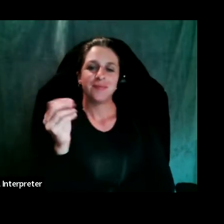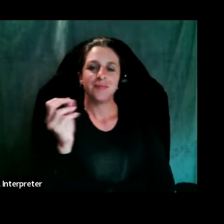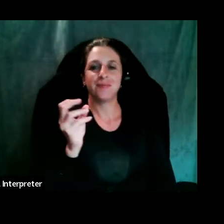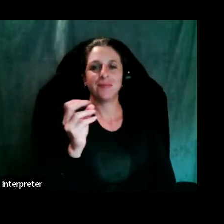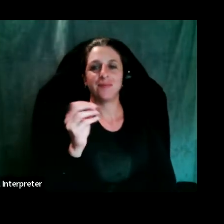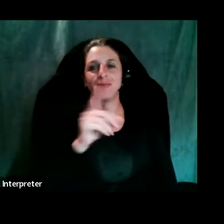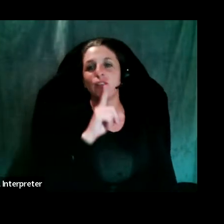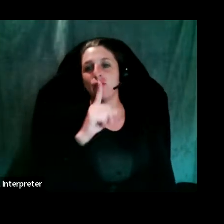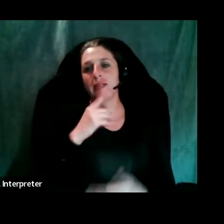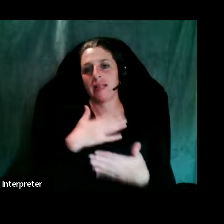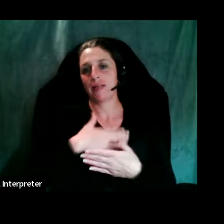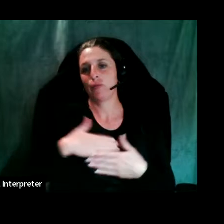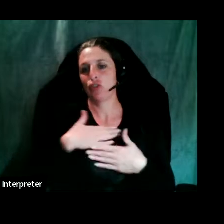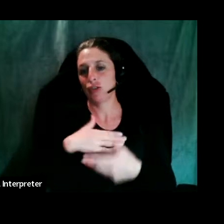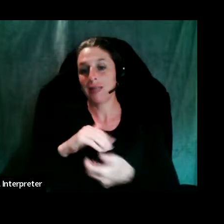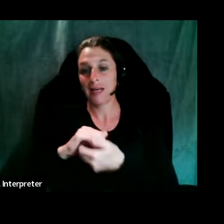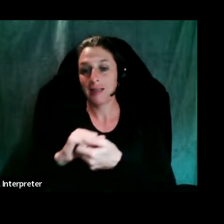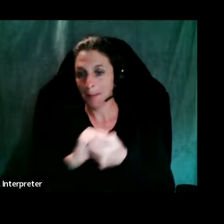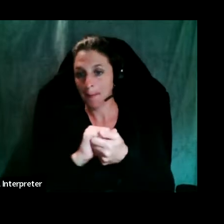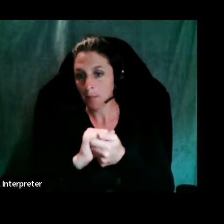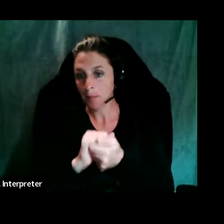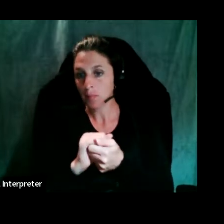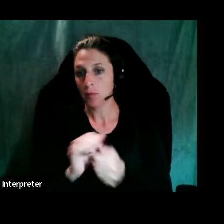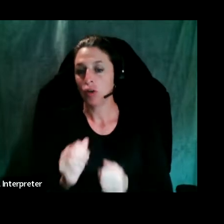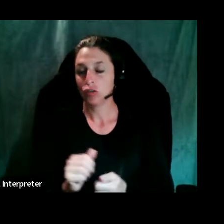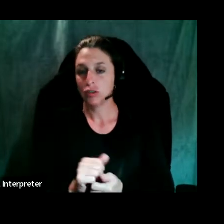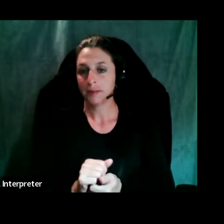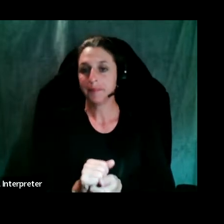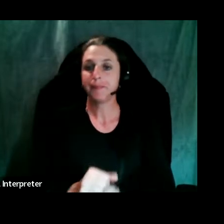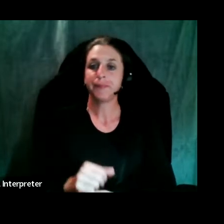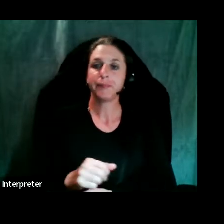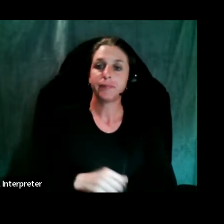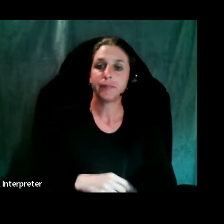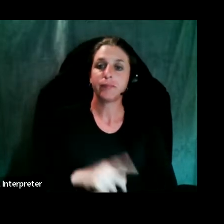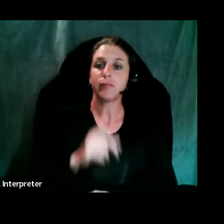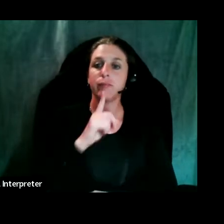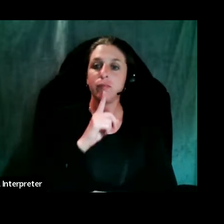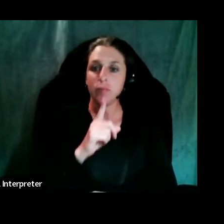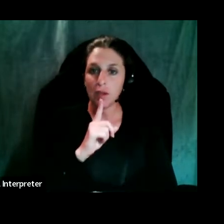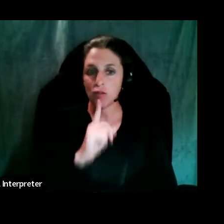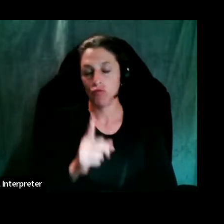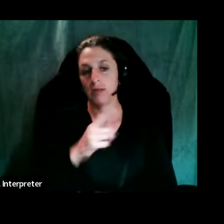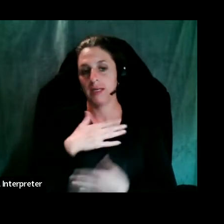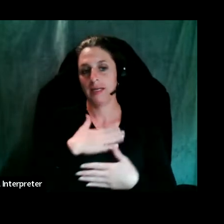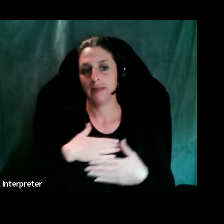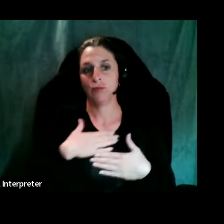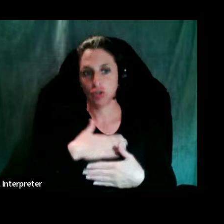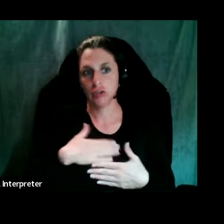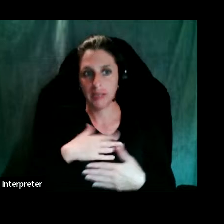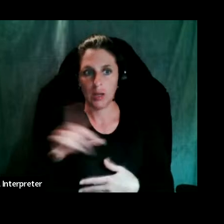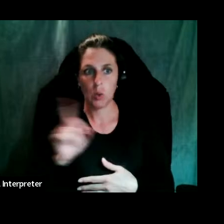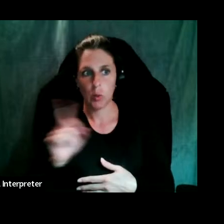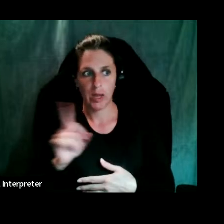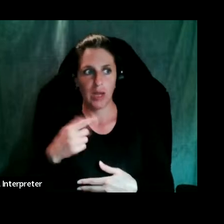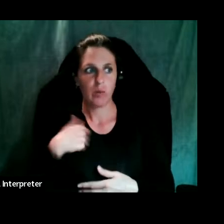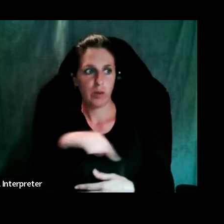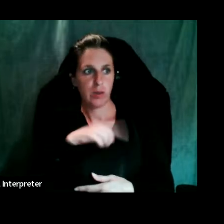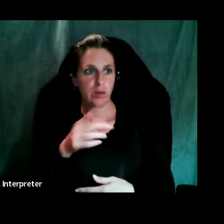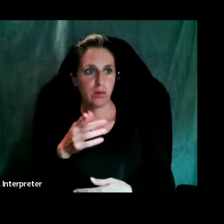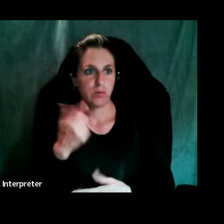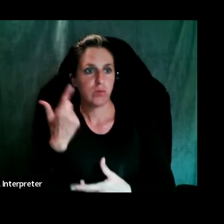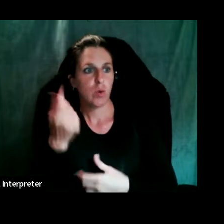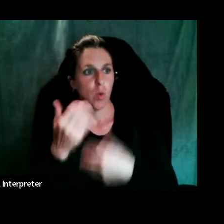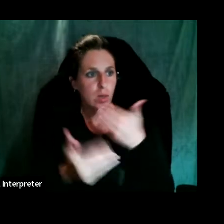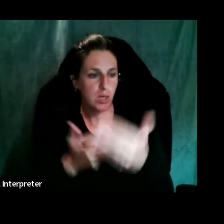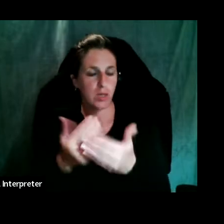really appreciate the partnership. So, and I really appreciated where we're going, your concern of where we're growing and